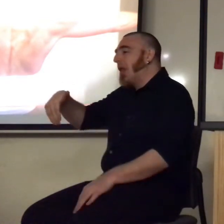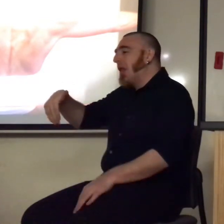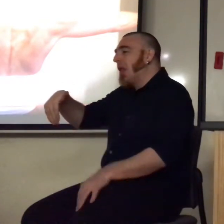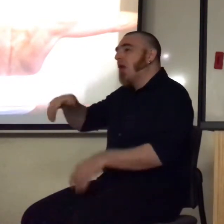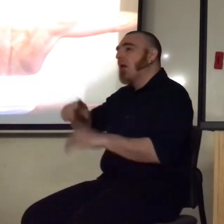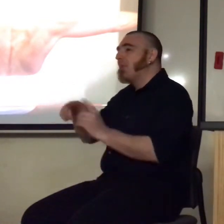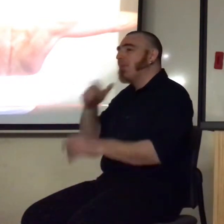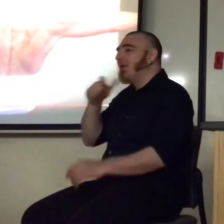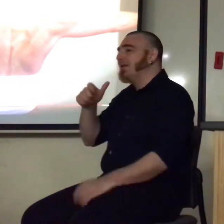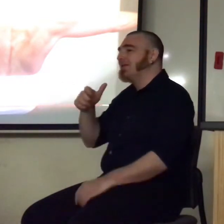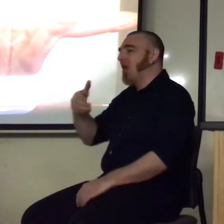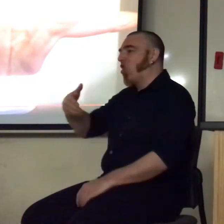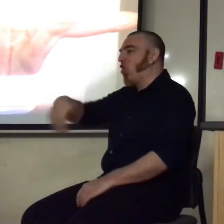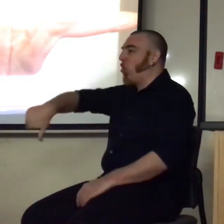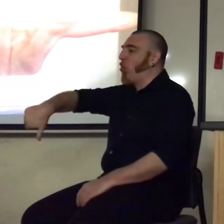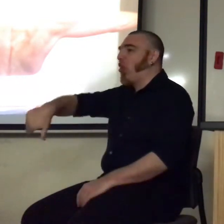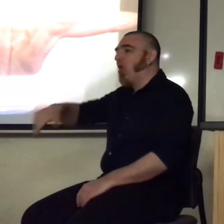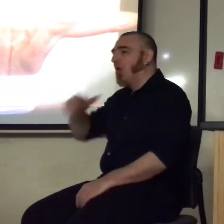All